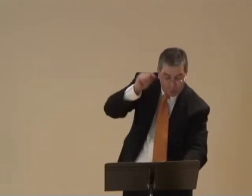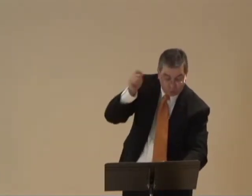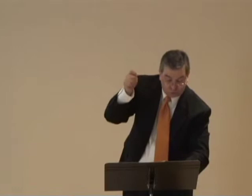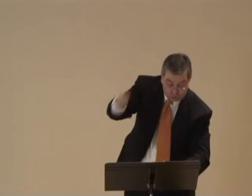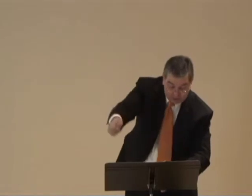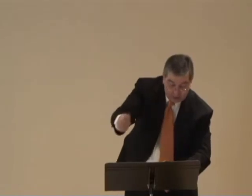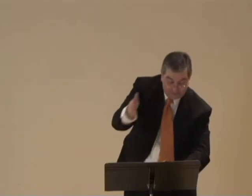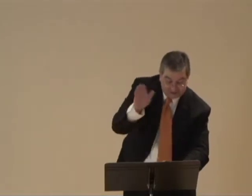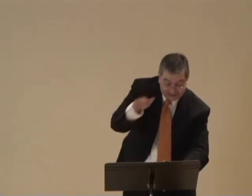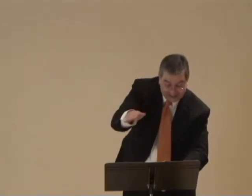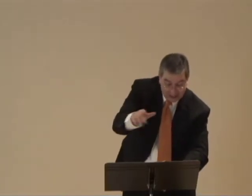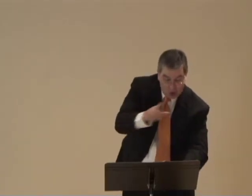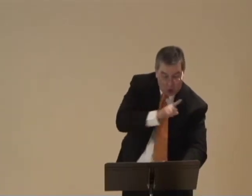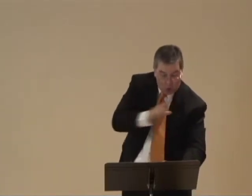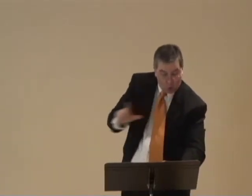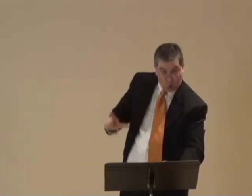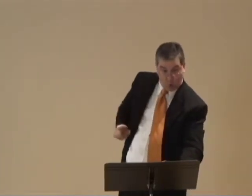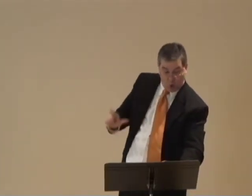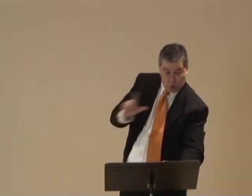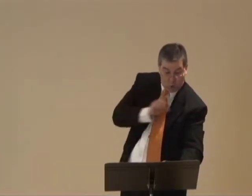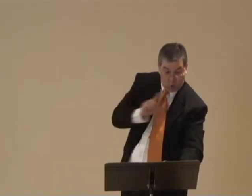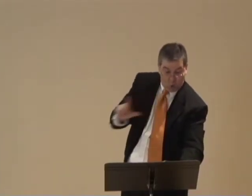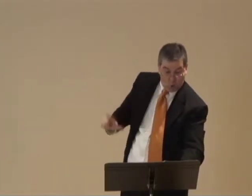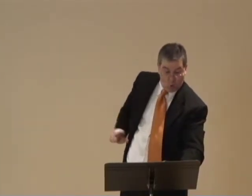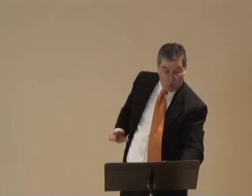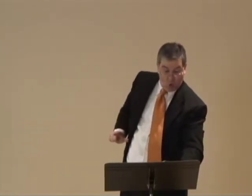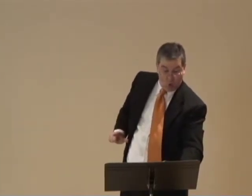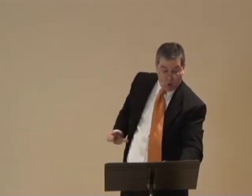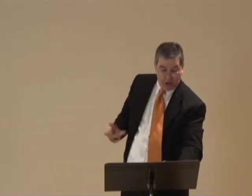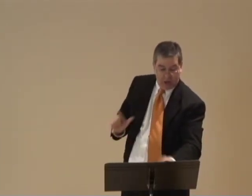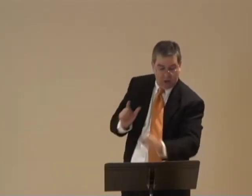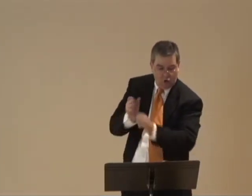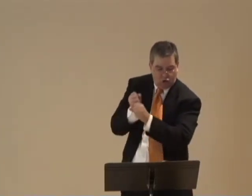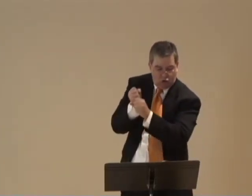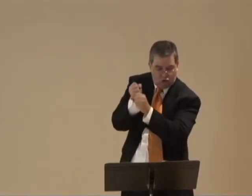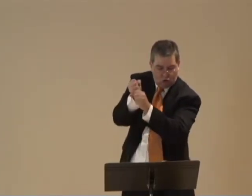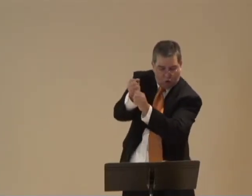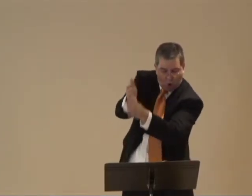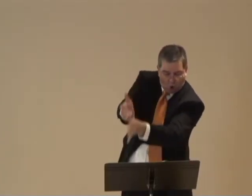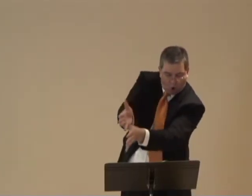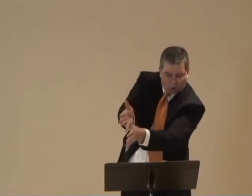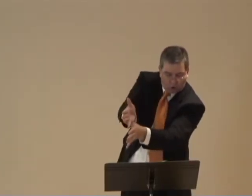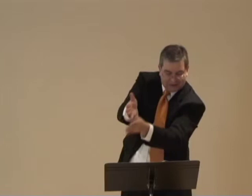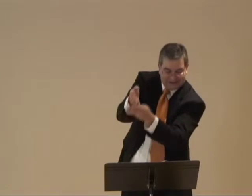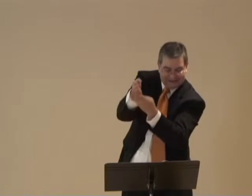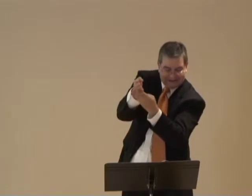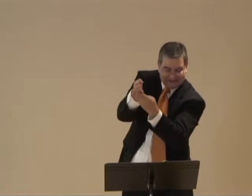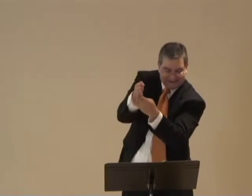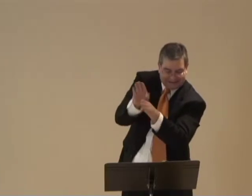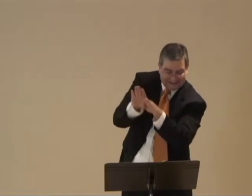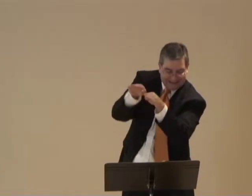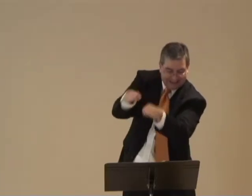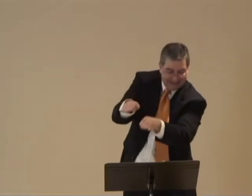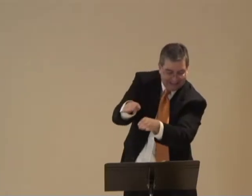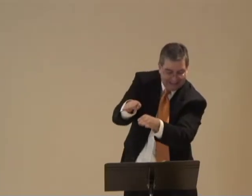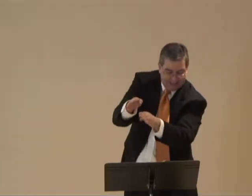verse 21 again, it talks about Moses stretching his hand out over the sea, and it was